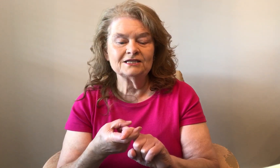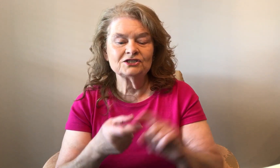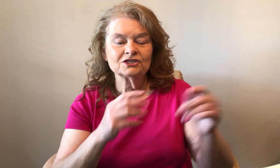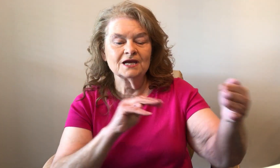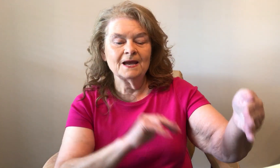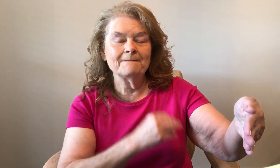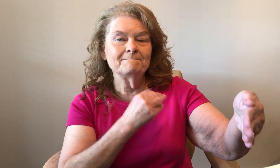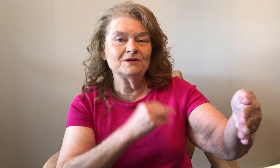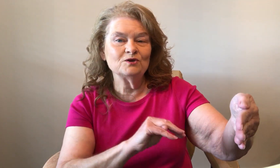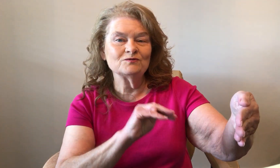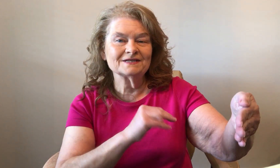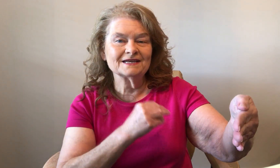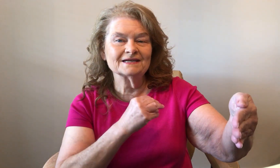Spanish music.